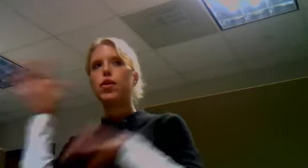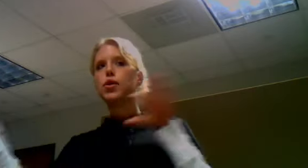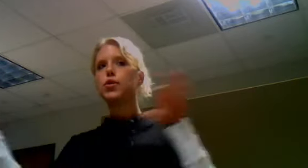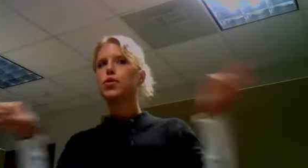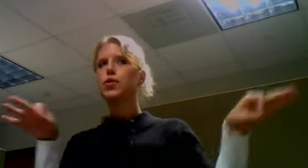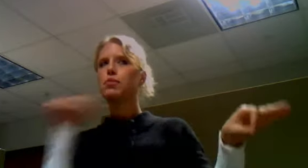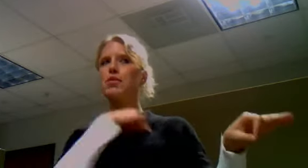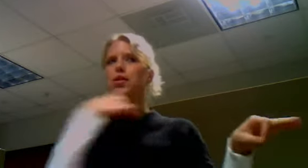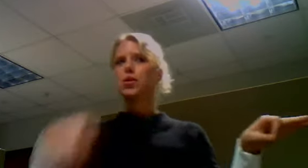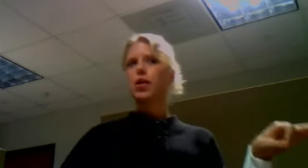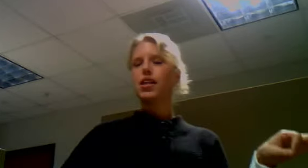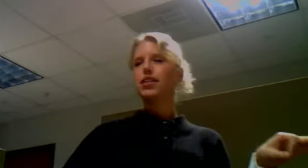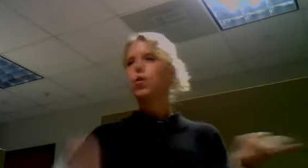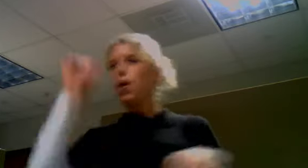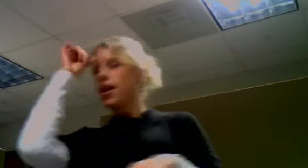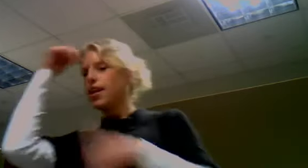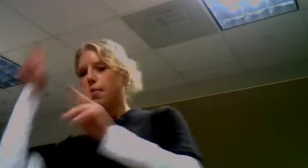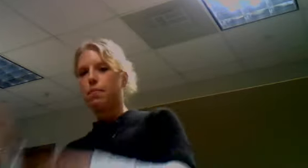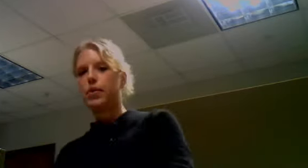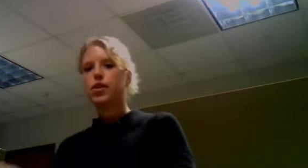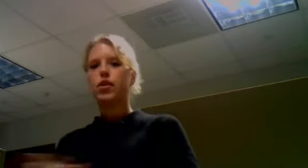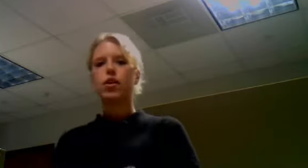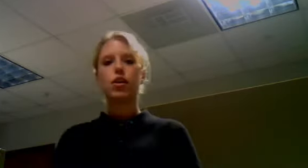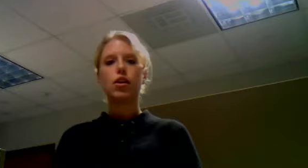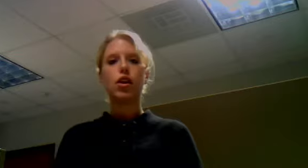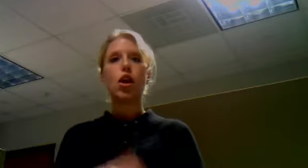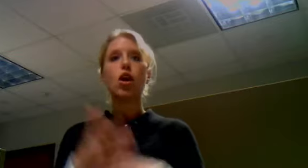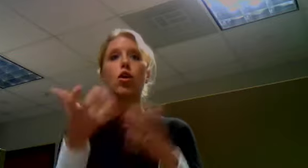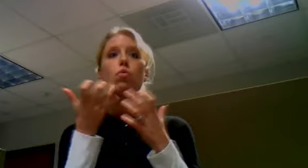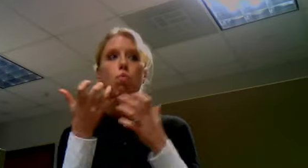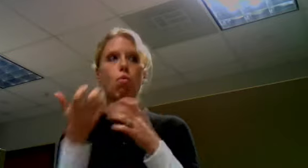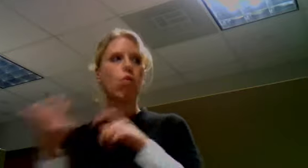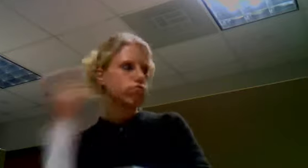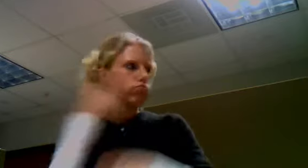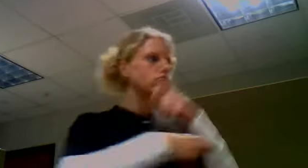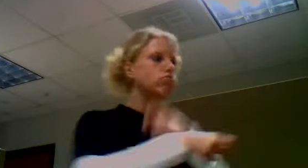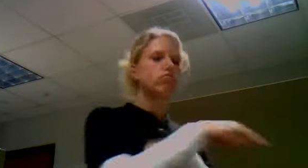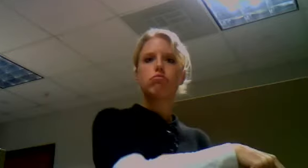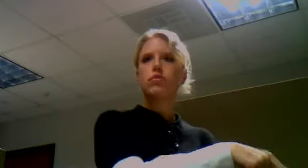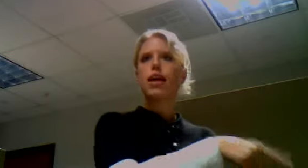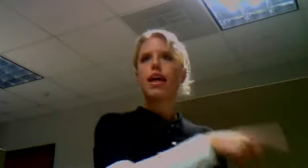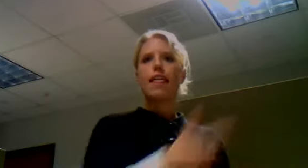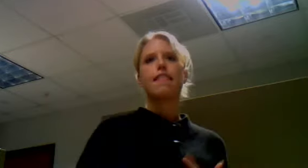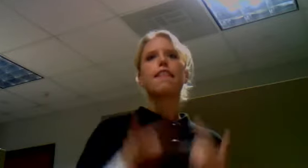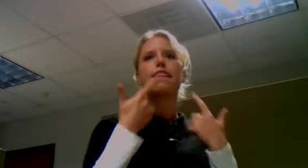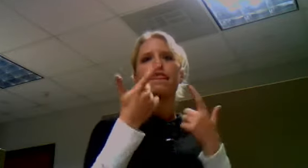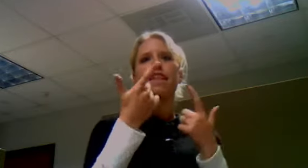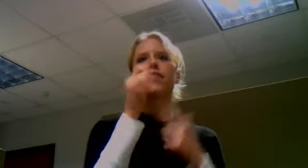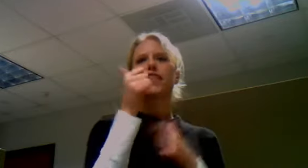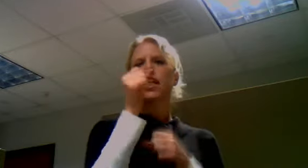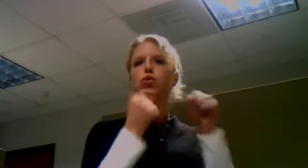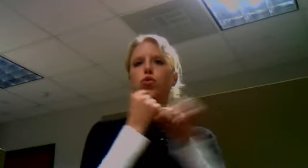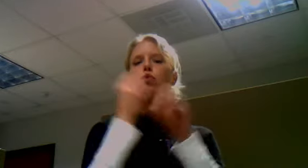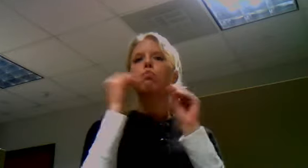Chinese and being an Indian, you will want to become a Chinese in order to live 10 years longer. If you made that decision